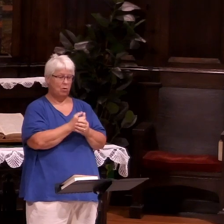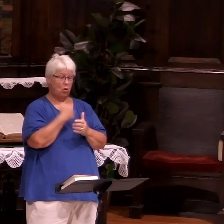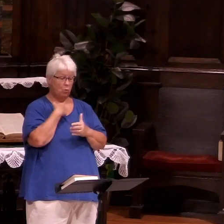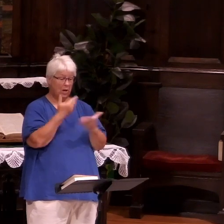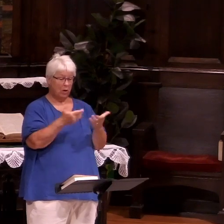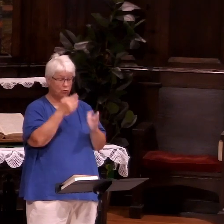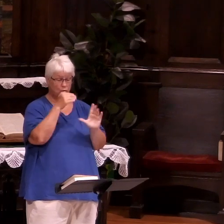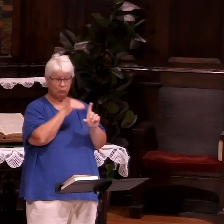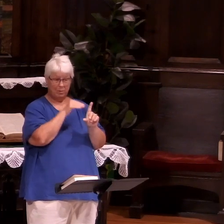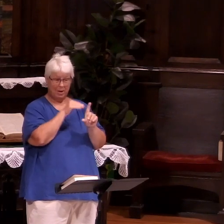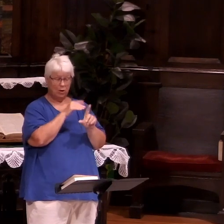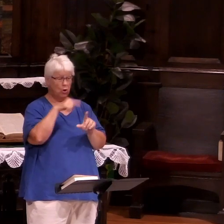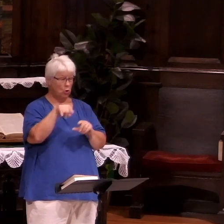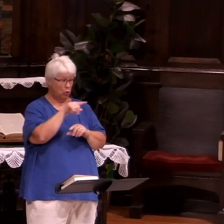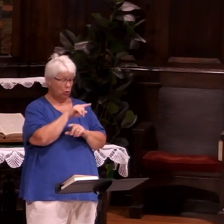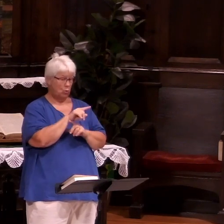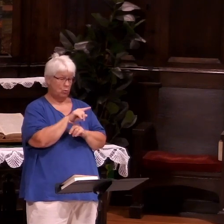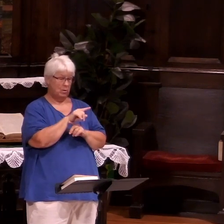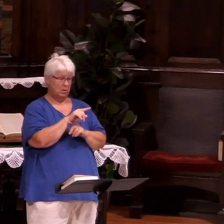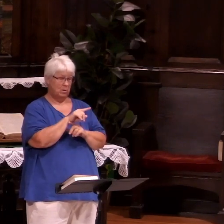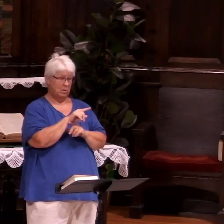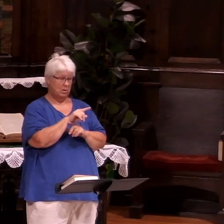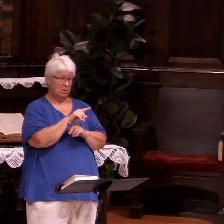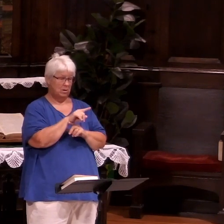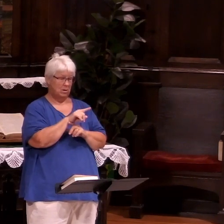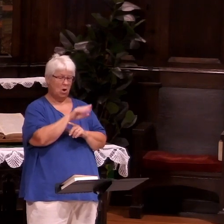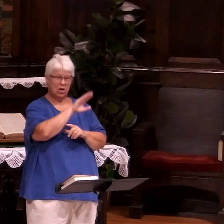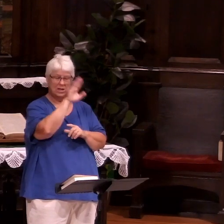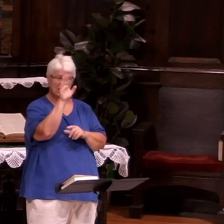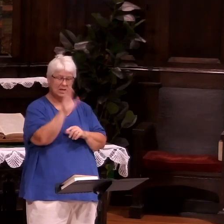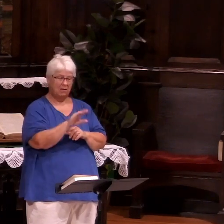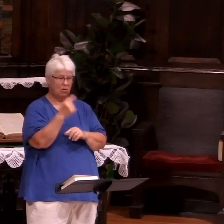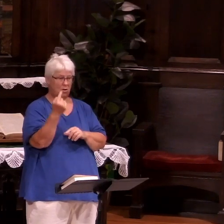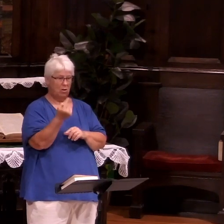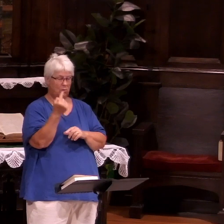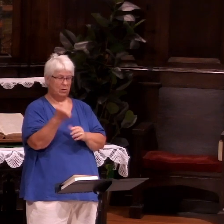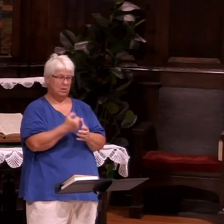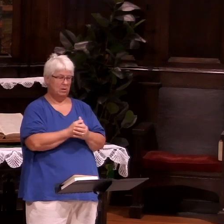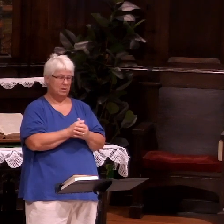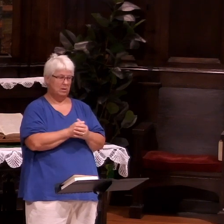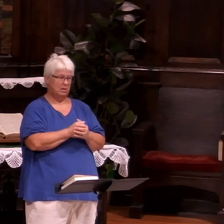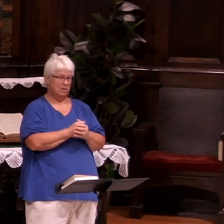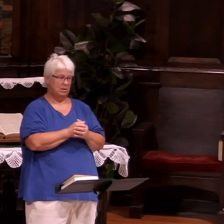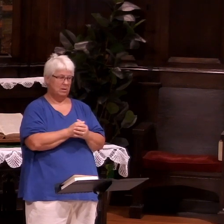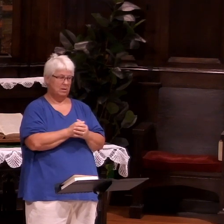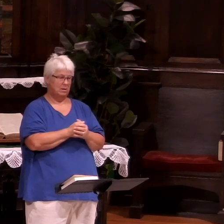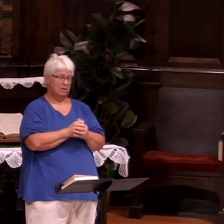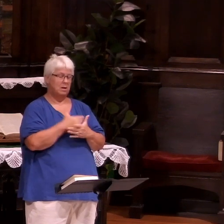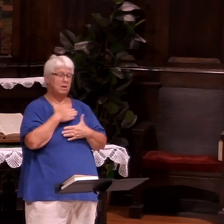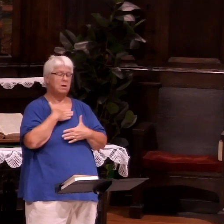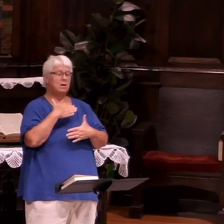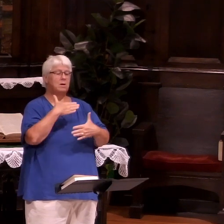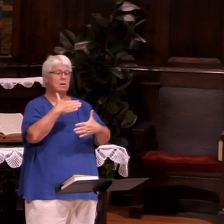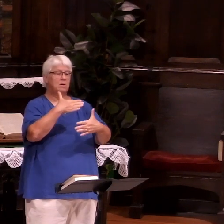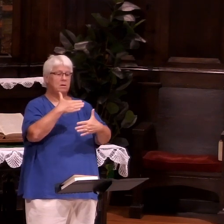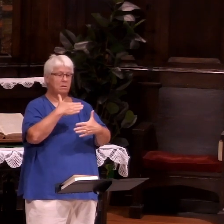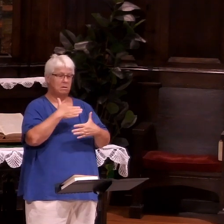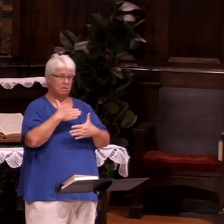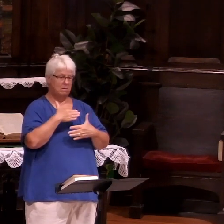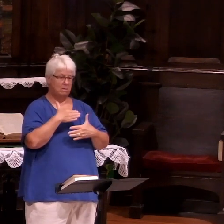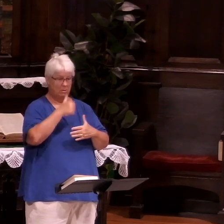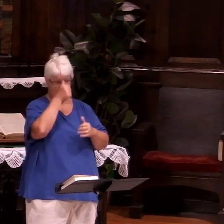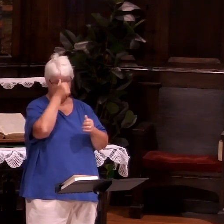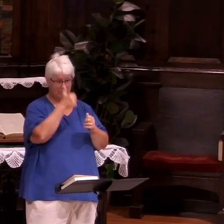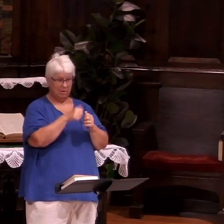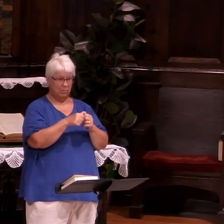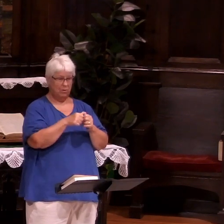here to remind you that you are never alone. Let us take a deep breath and